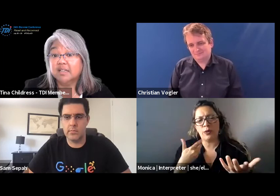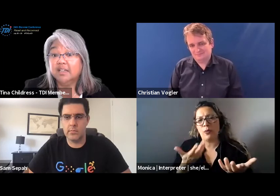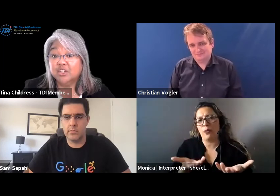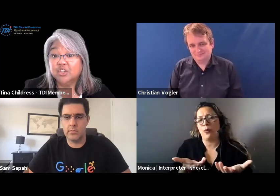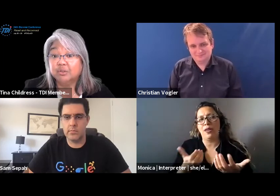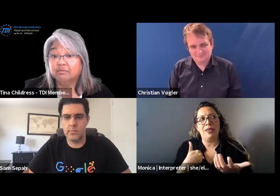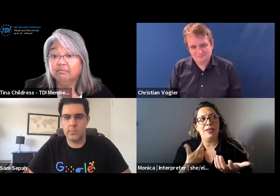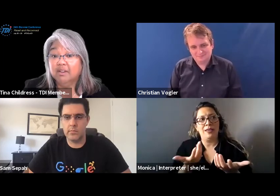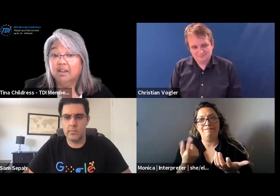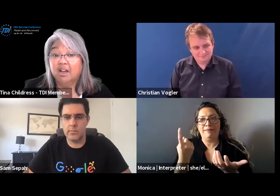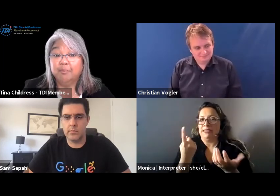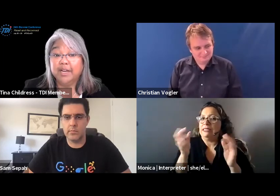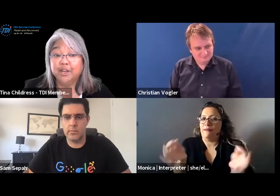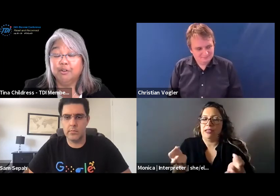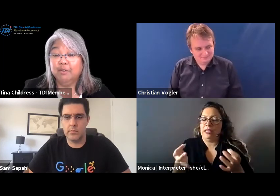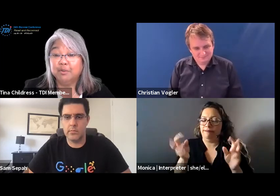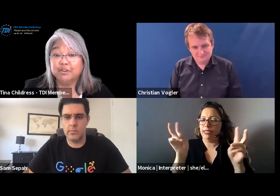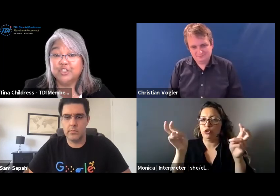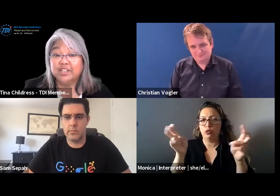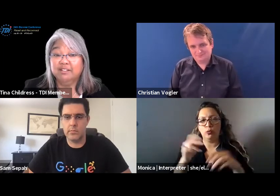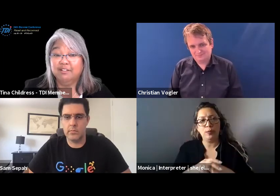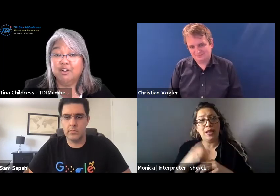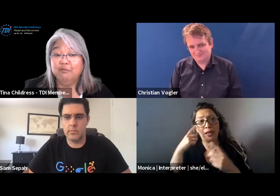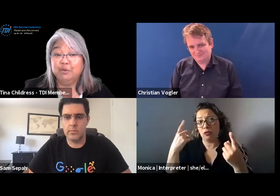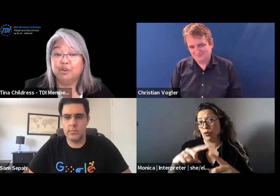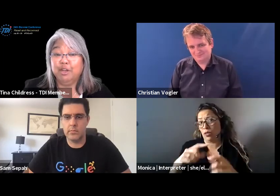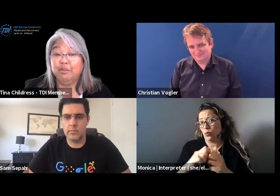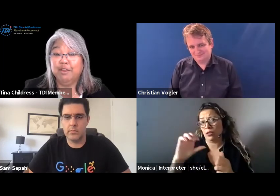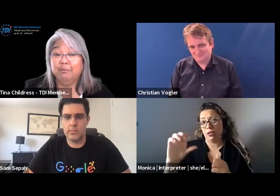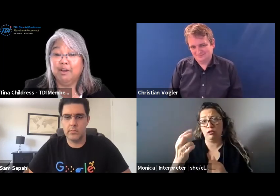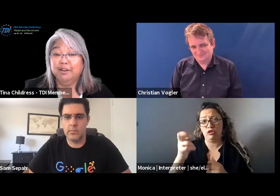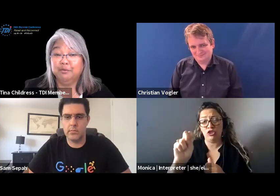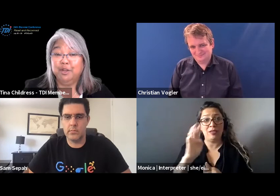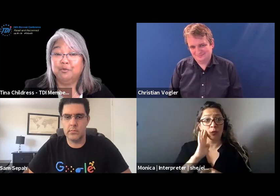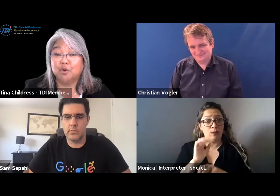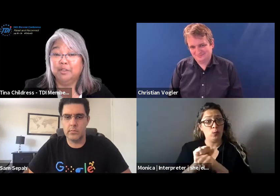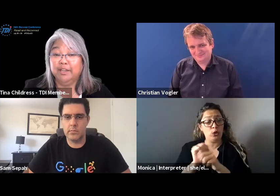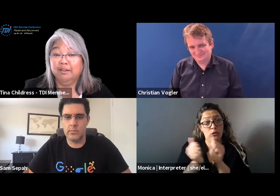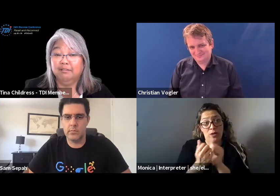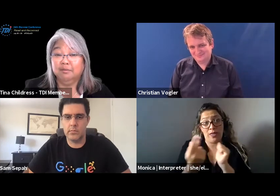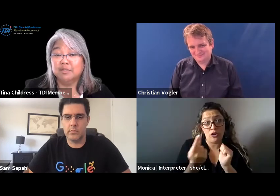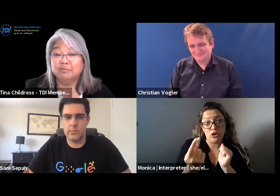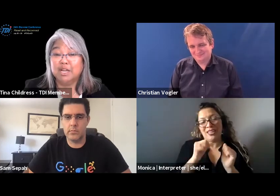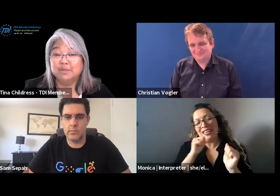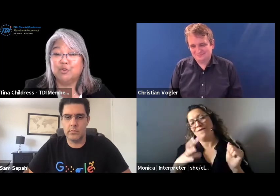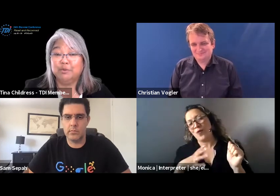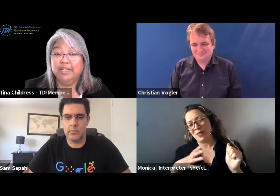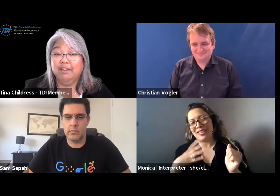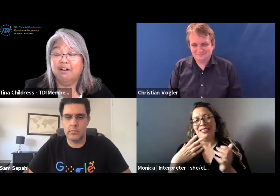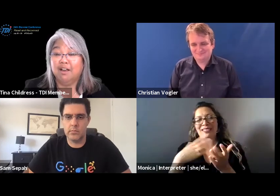an issue. But I agree with Christian. I've been working with him kind of informally and sometimes formally